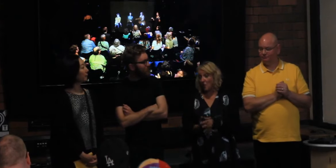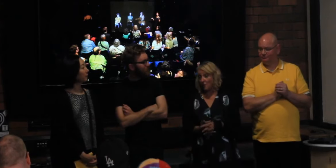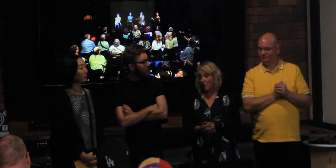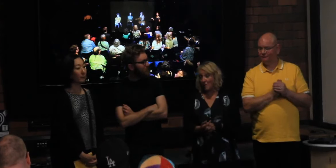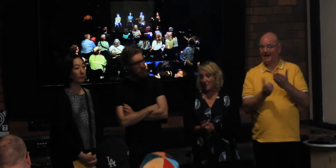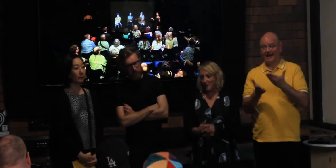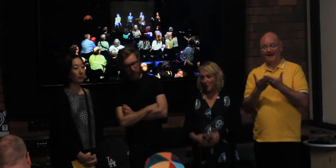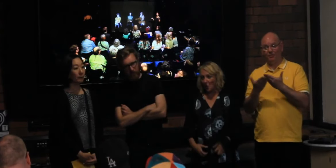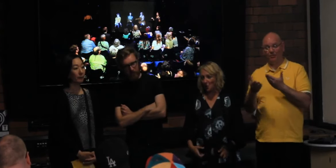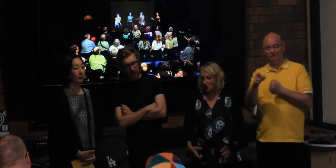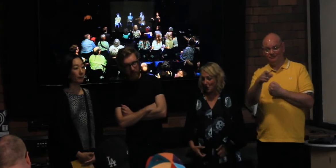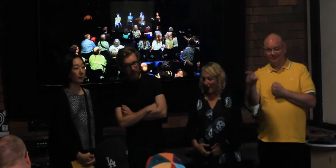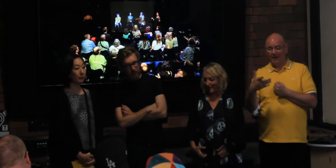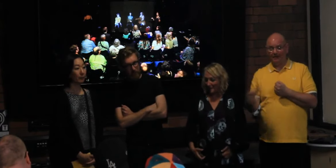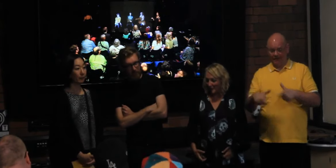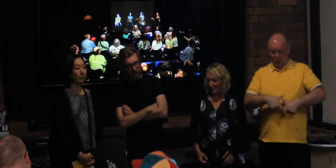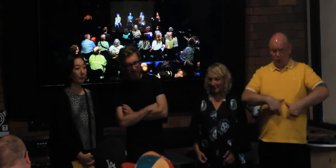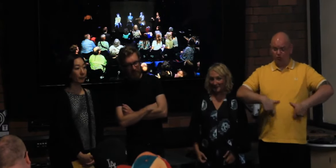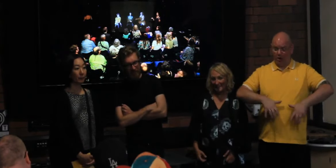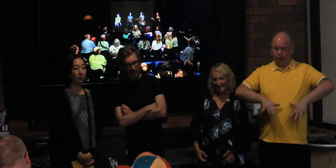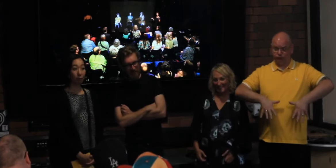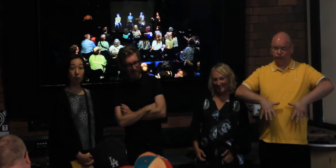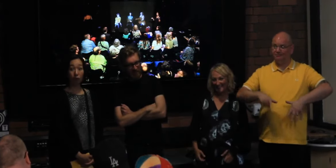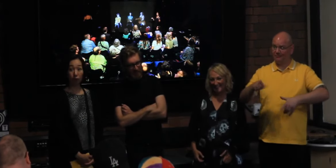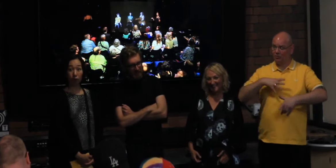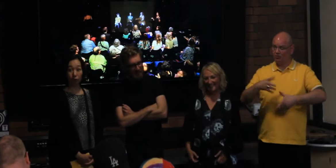Anything more from the people, the Woojer wearing people?